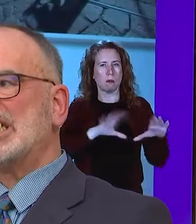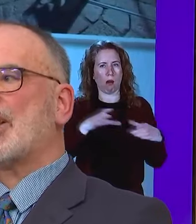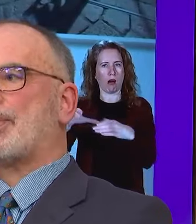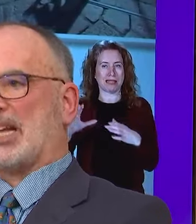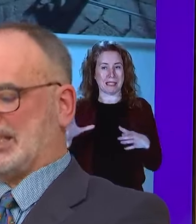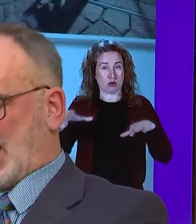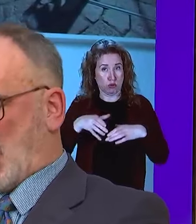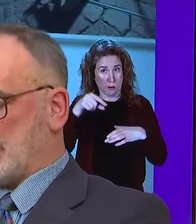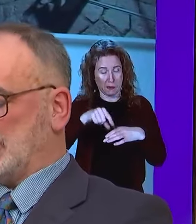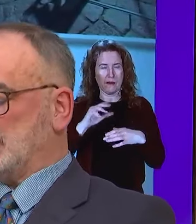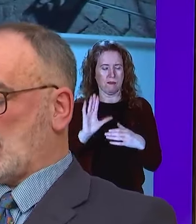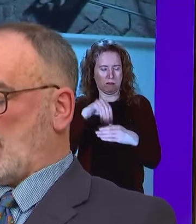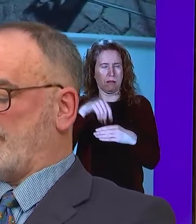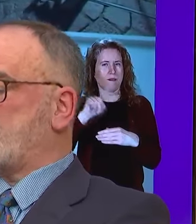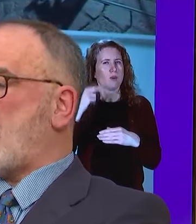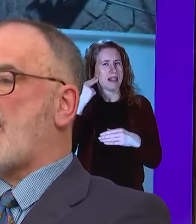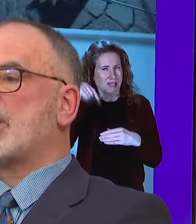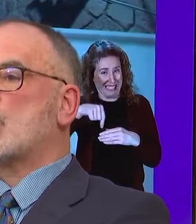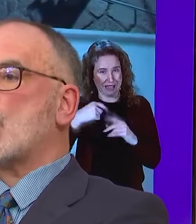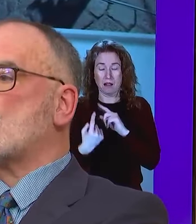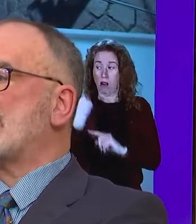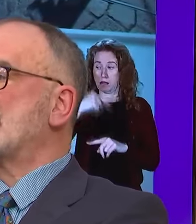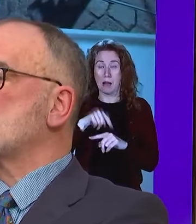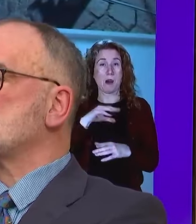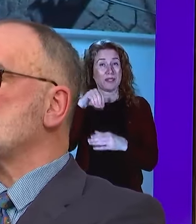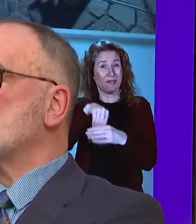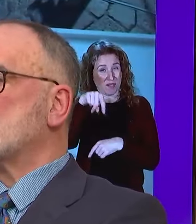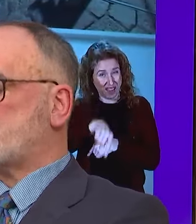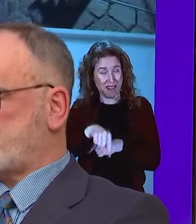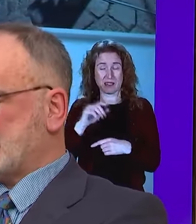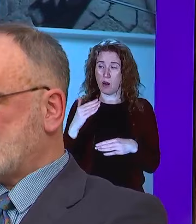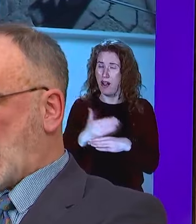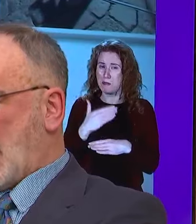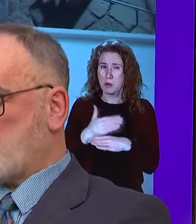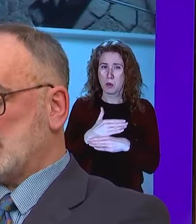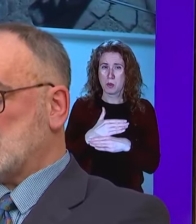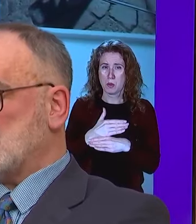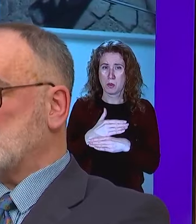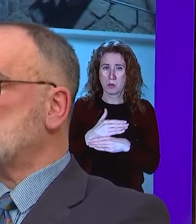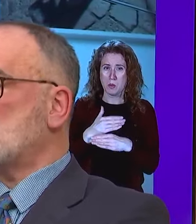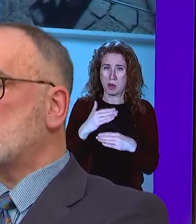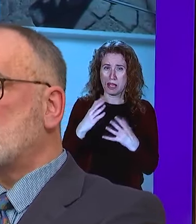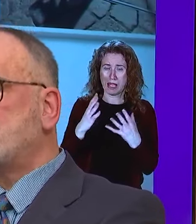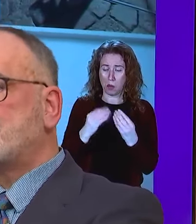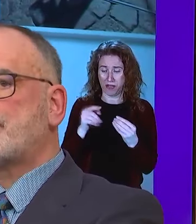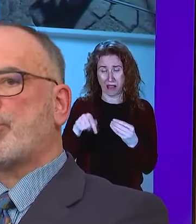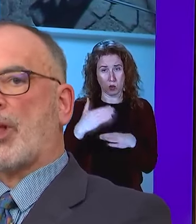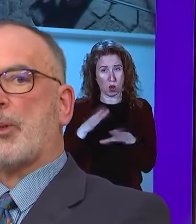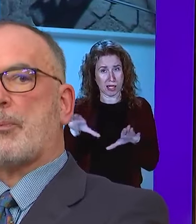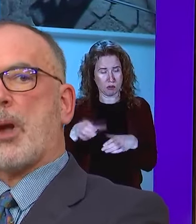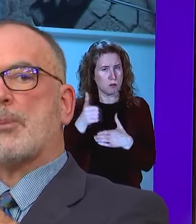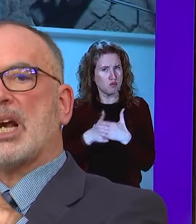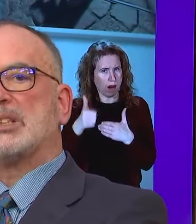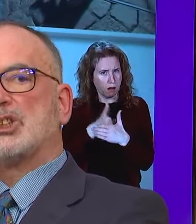for deafness, and that was the last time I was involved. So I have been working with a working group regularly.